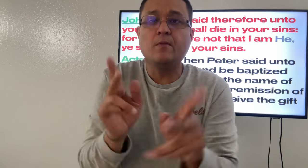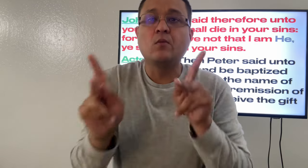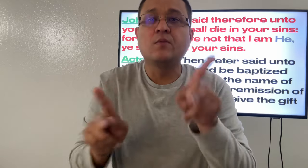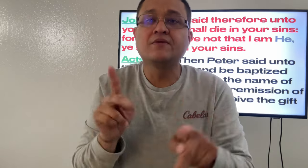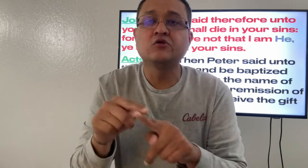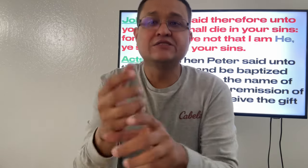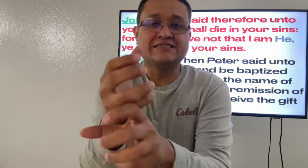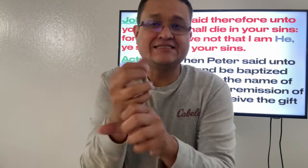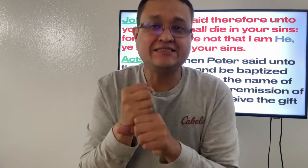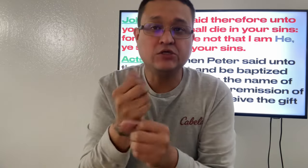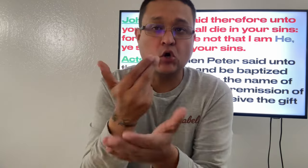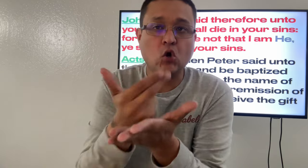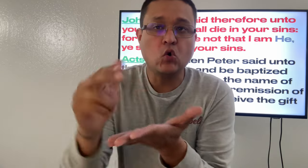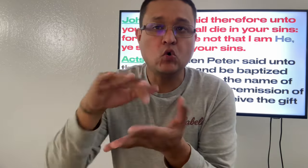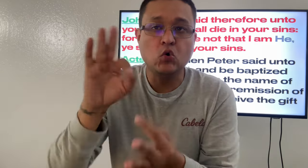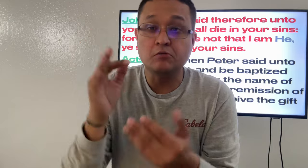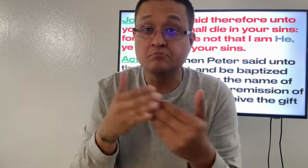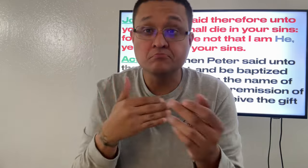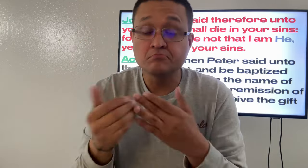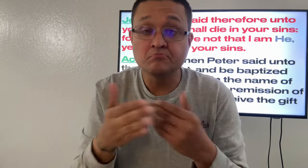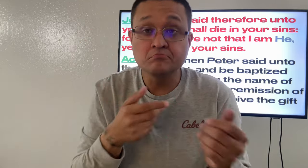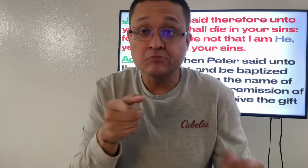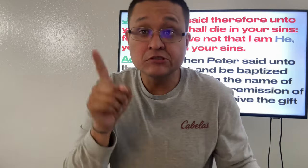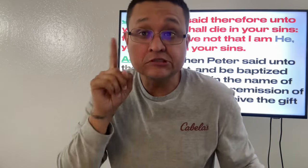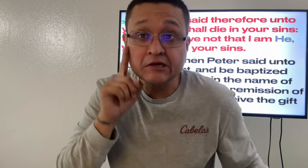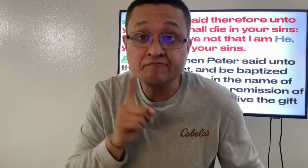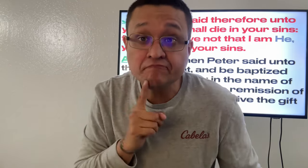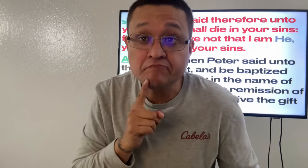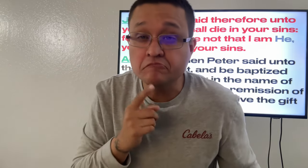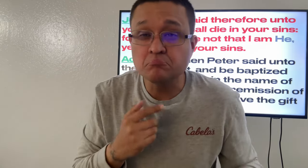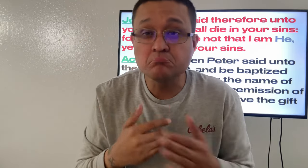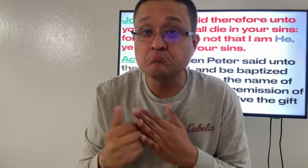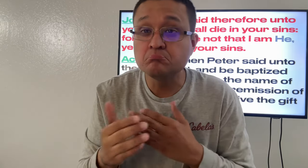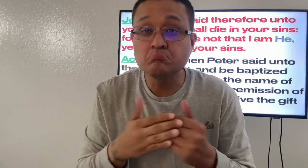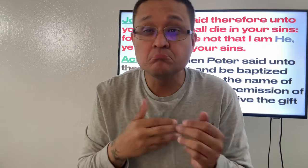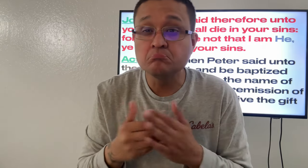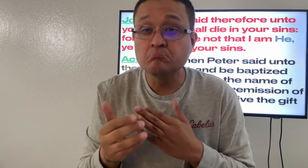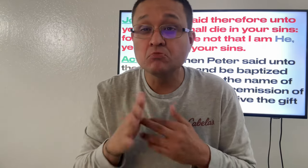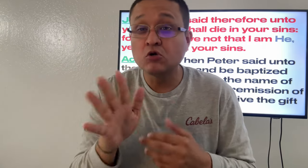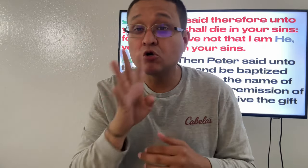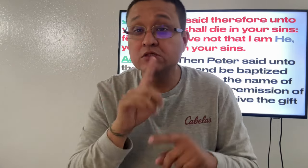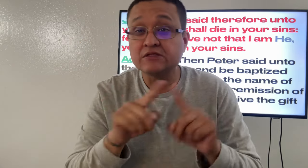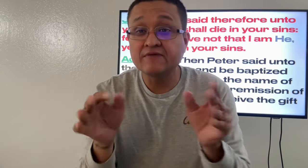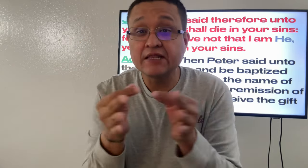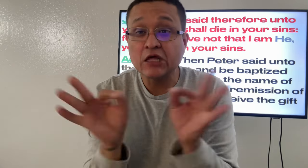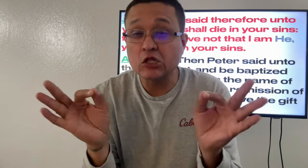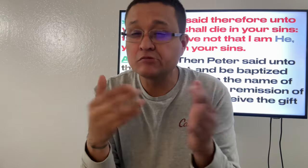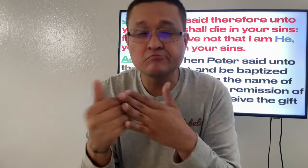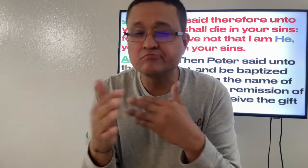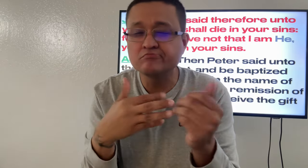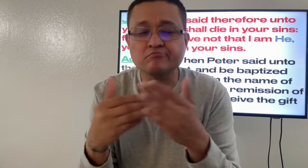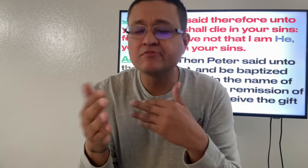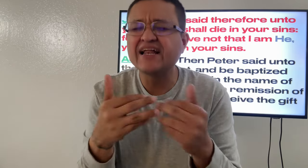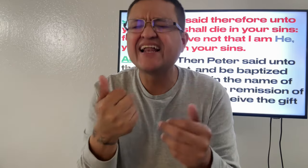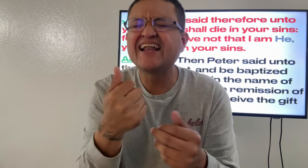that's the proof that people are getting the Holy Ghost it doesn't matter if you're deaf if you talk a different language